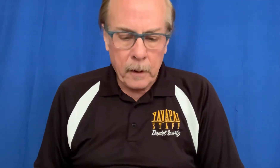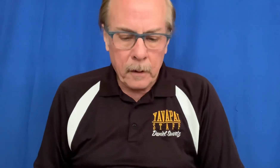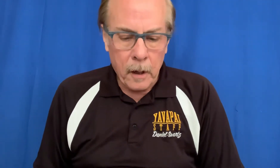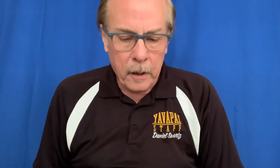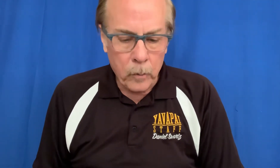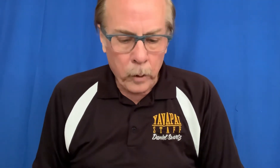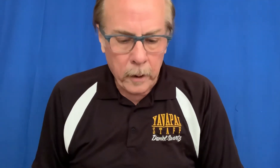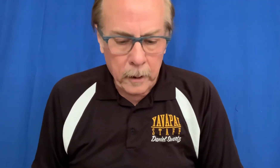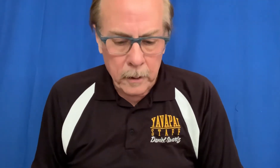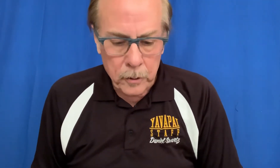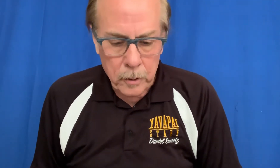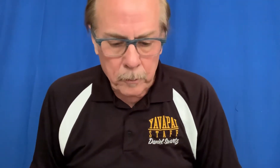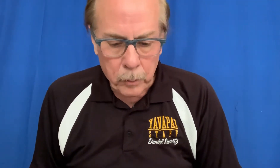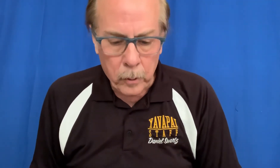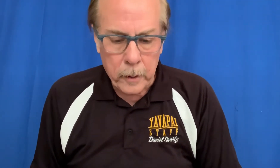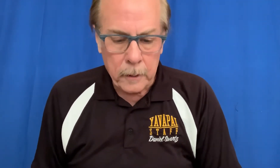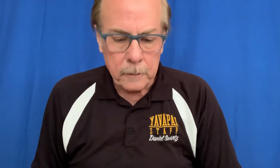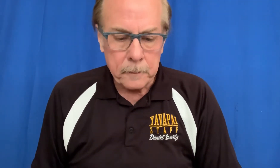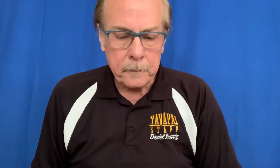Not in working condition, broken.